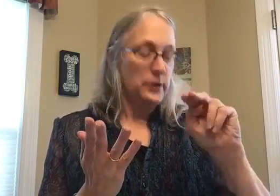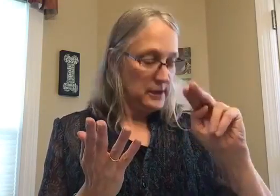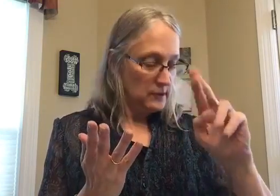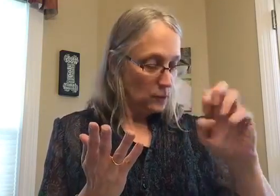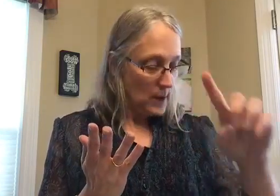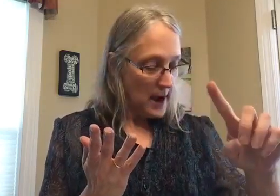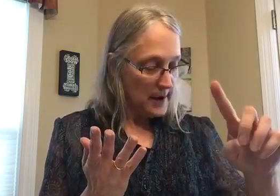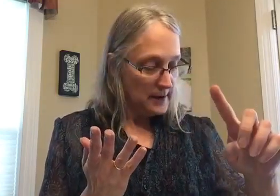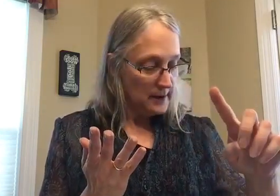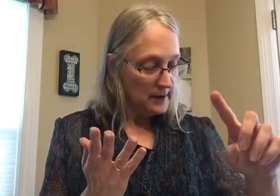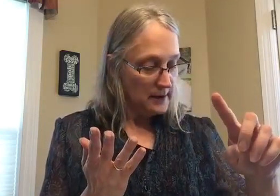goldenrod,